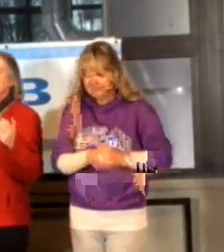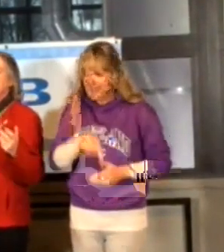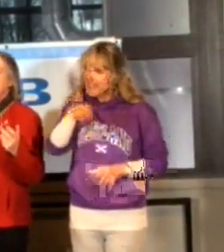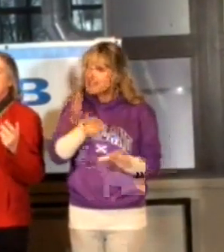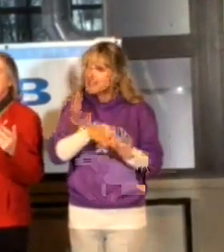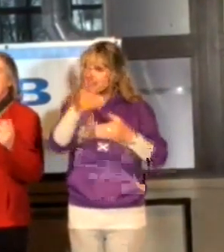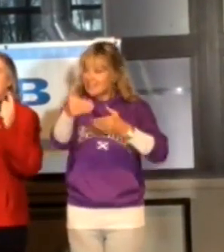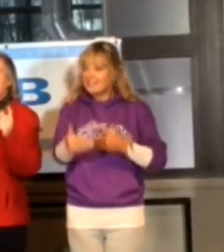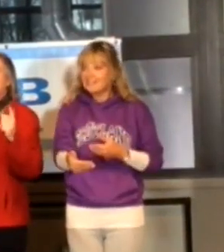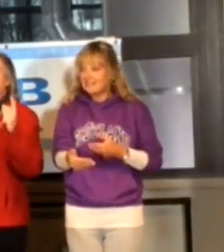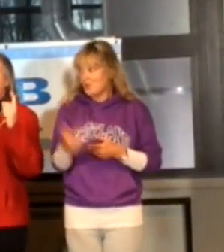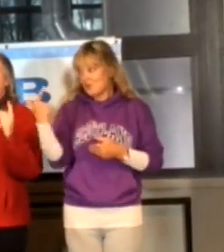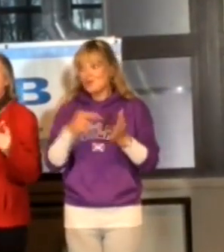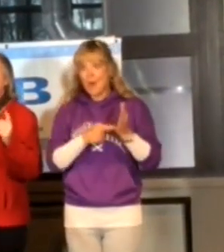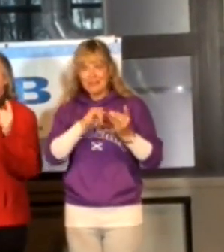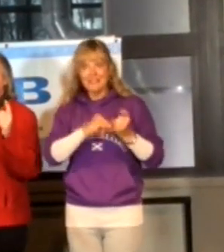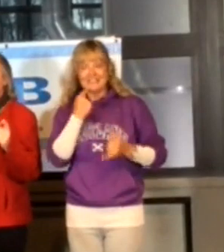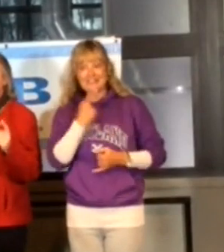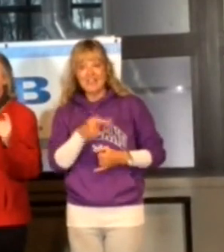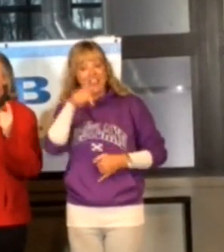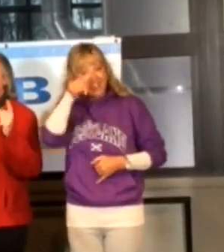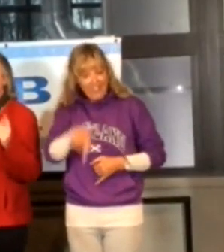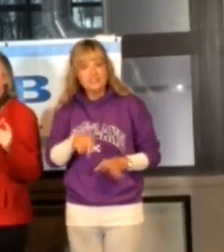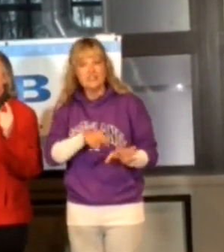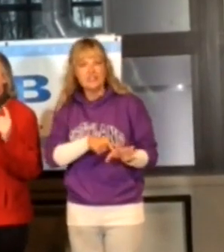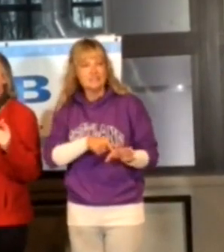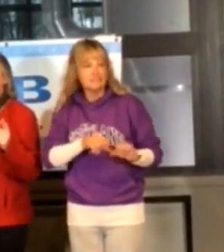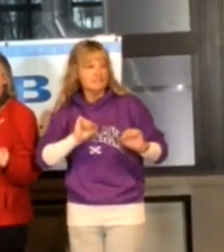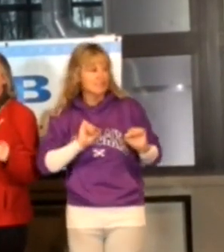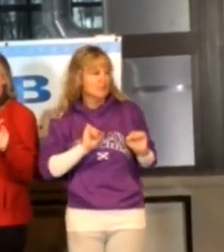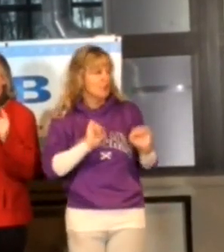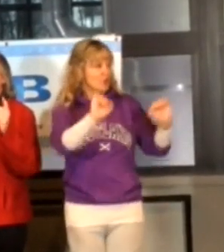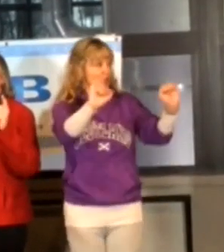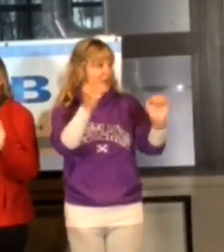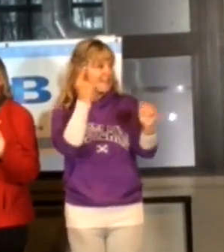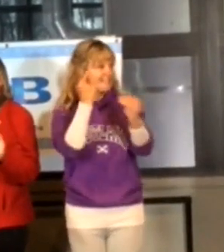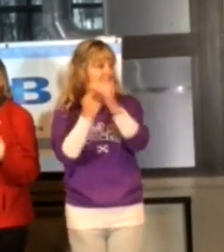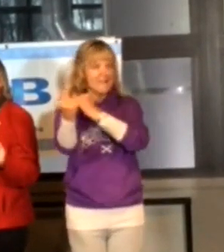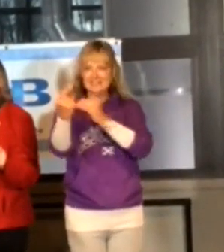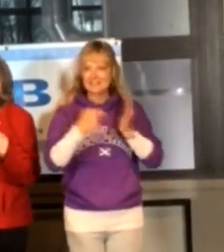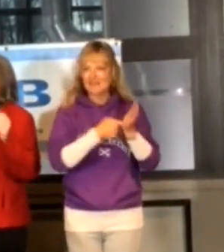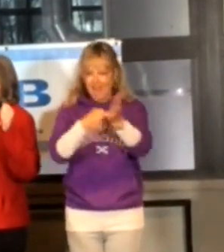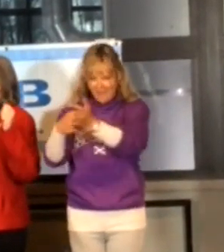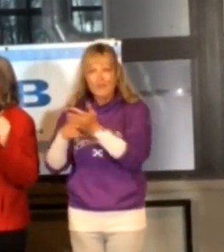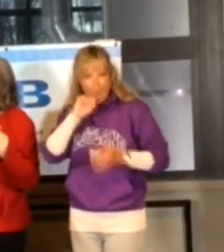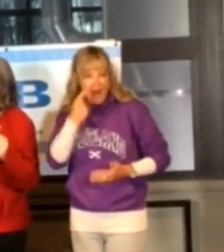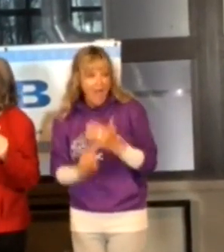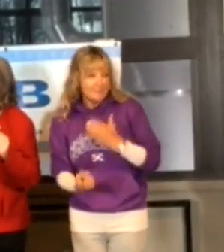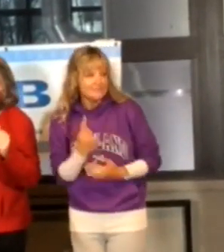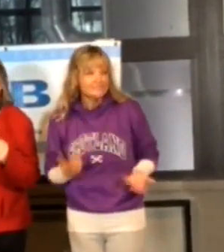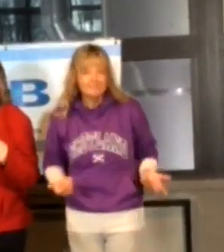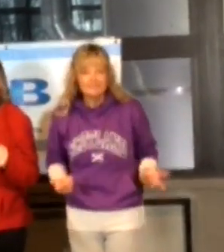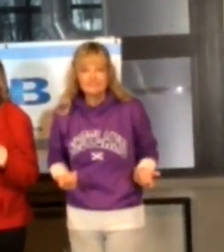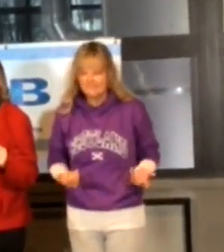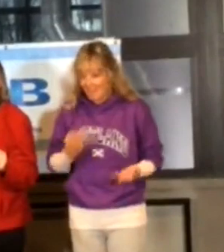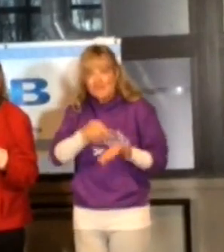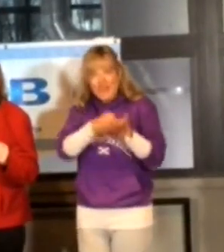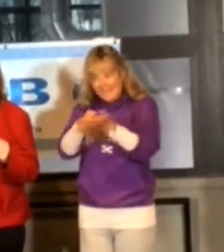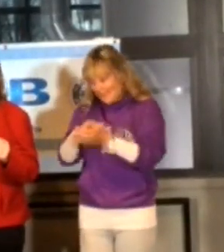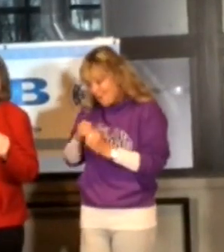just heard Tommy say, this will be the year of your independence referendum. The referendum that Boris